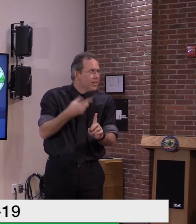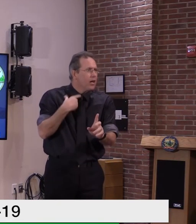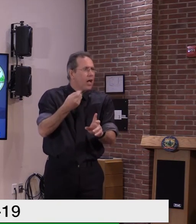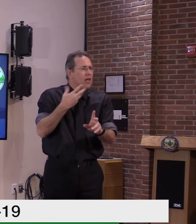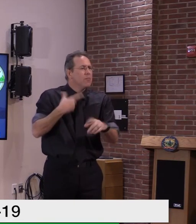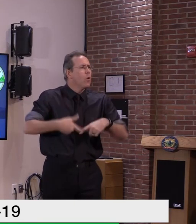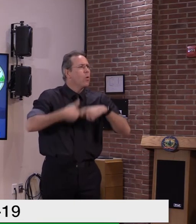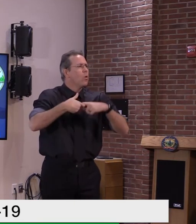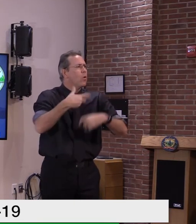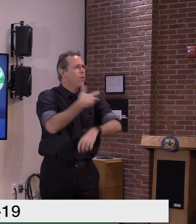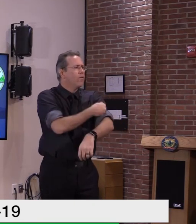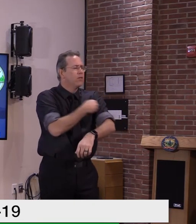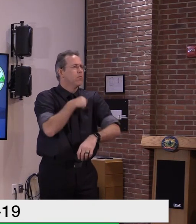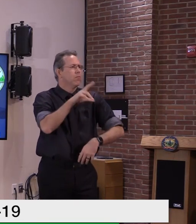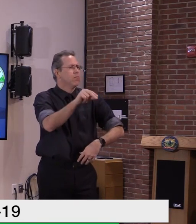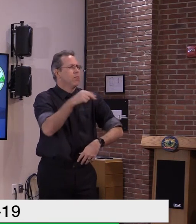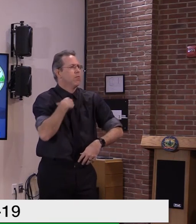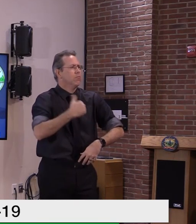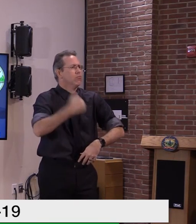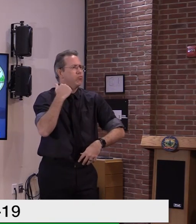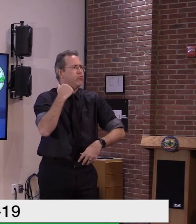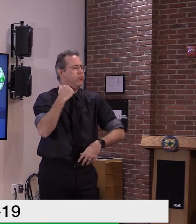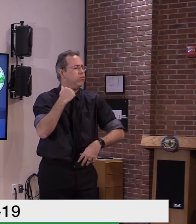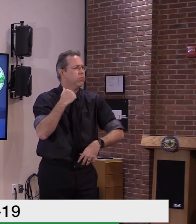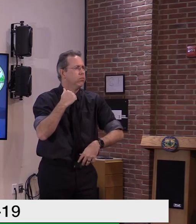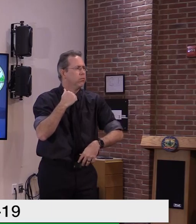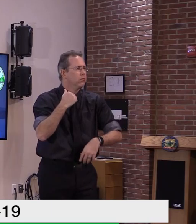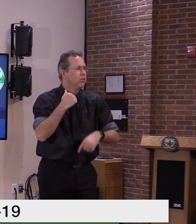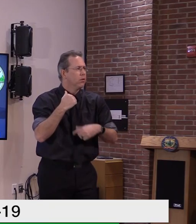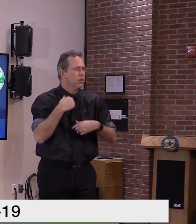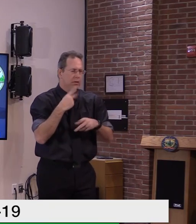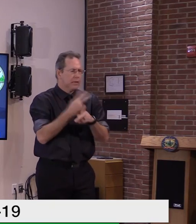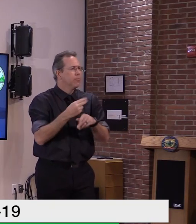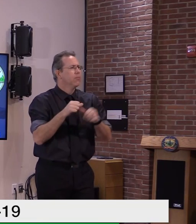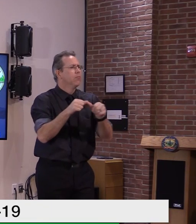A, will make sure that the facility has all the needs that it needs,